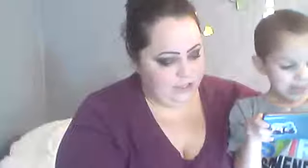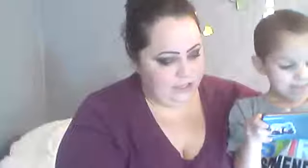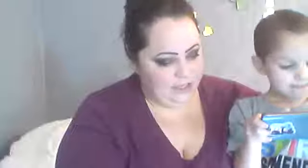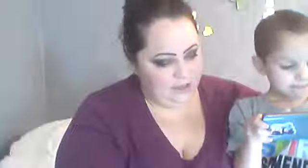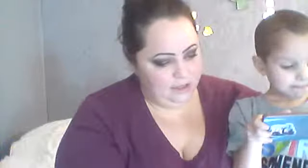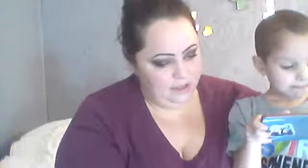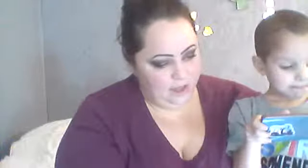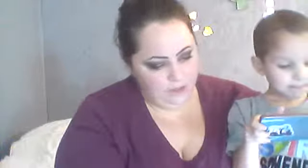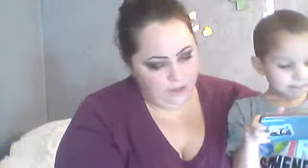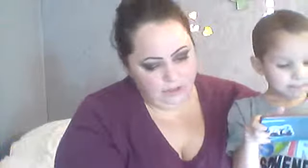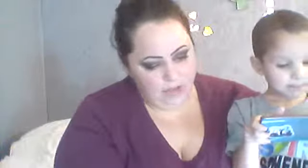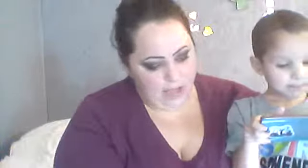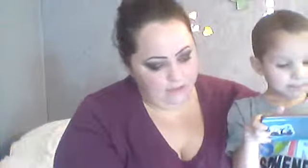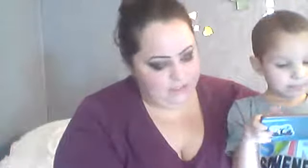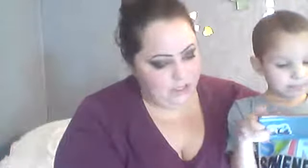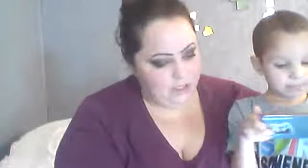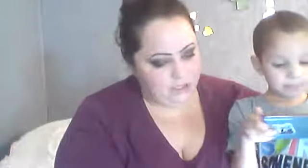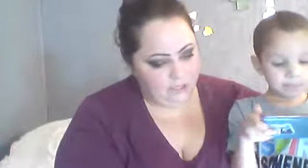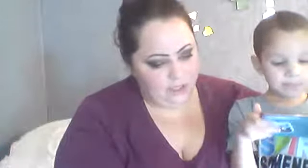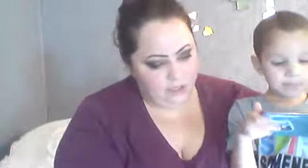proficiently. YouTube Live is a little different.